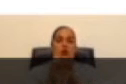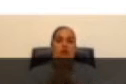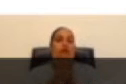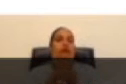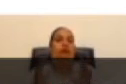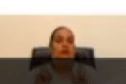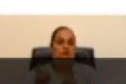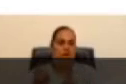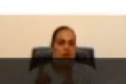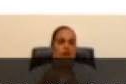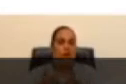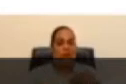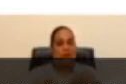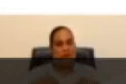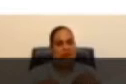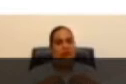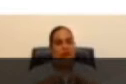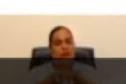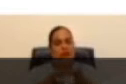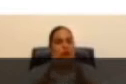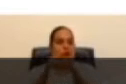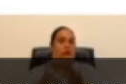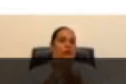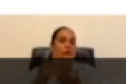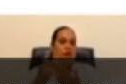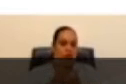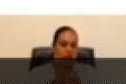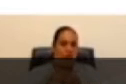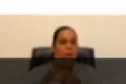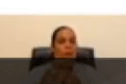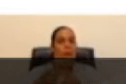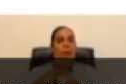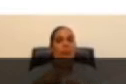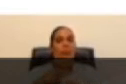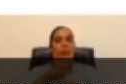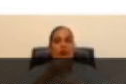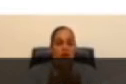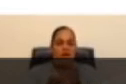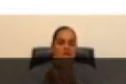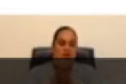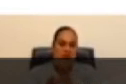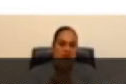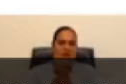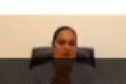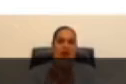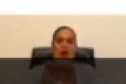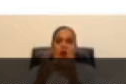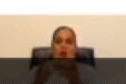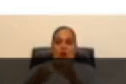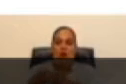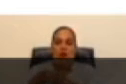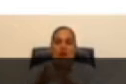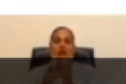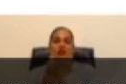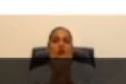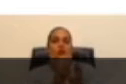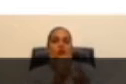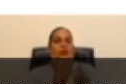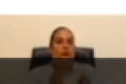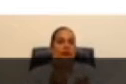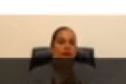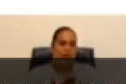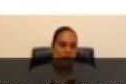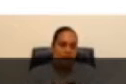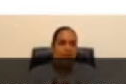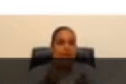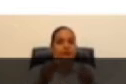So we're very excited to have started that so that we really can identify clusters and respond quickly. We can move